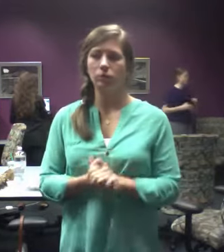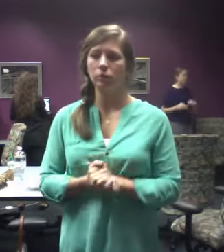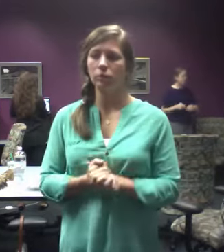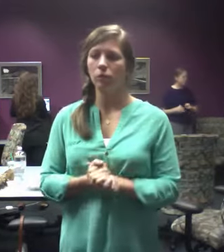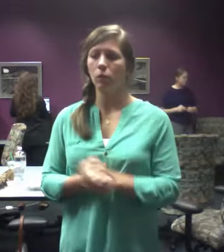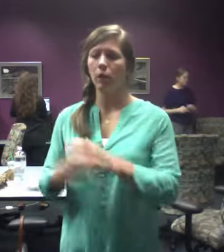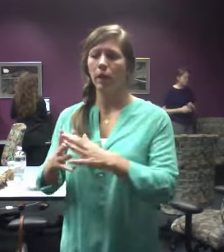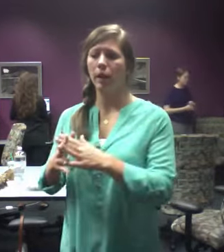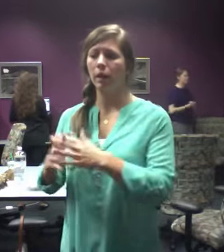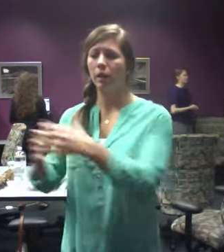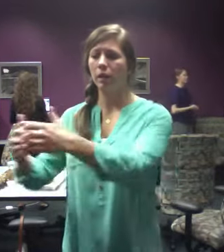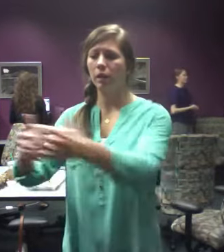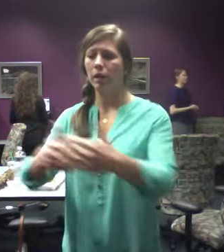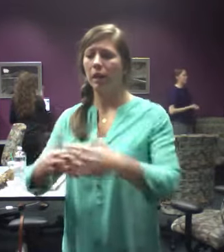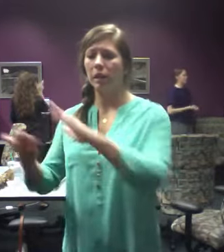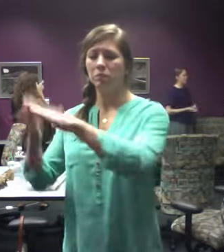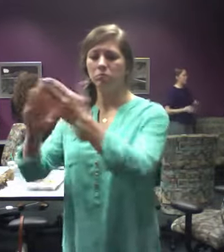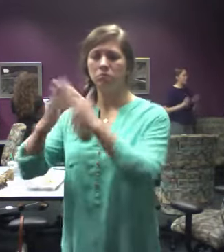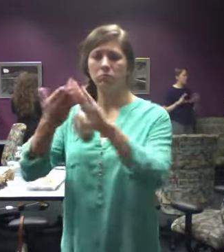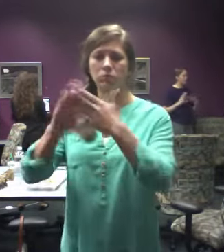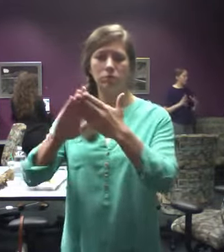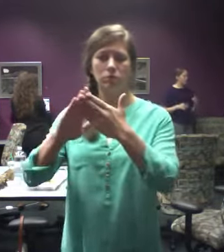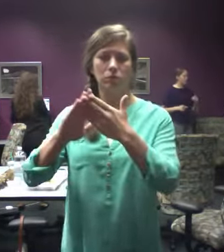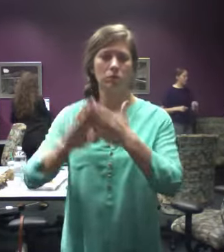So we have Britain's problems.